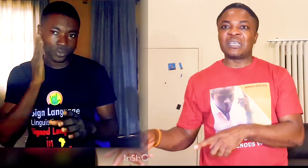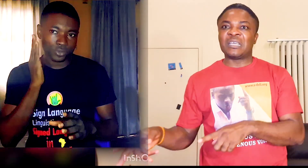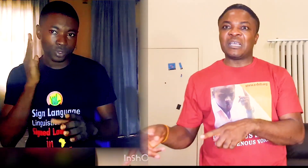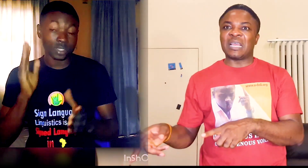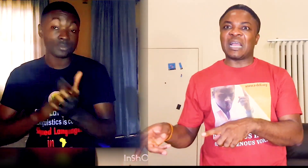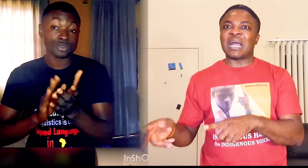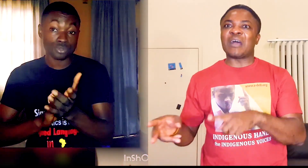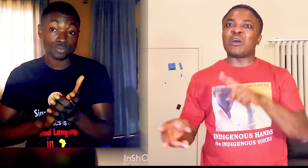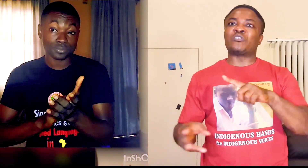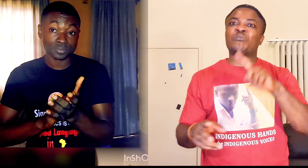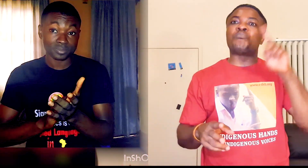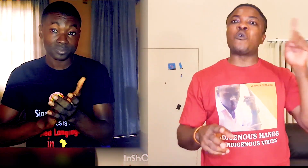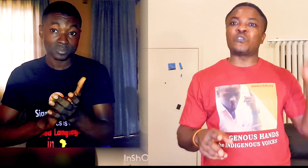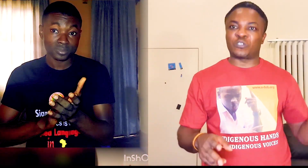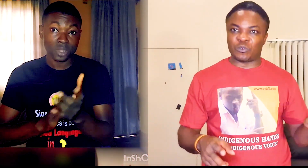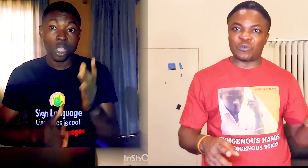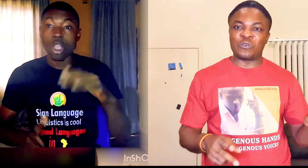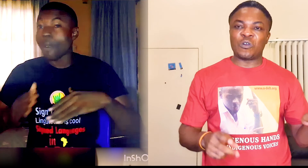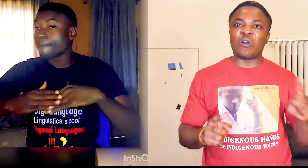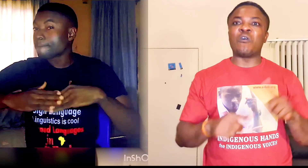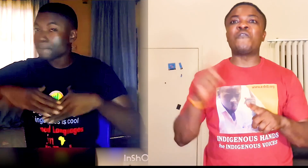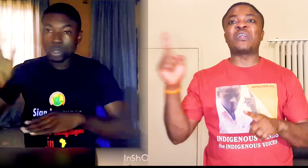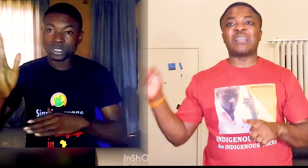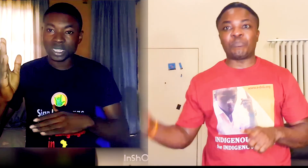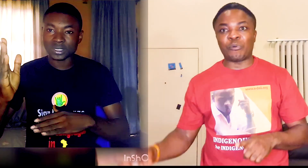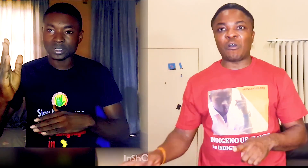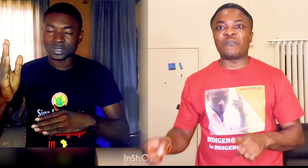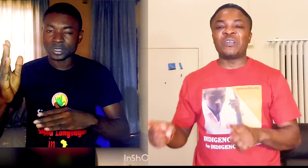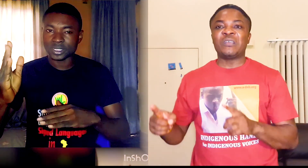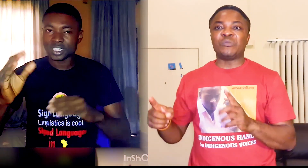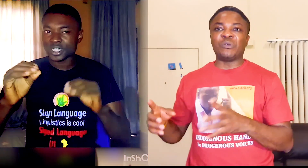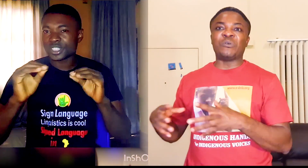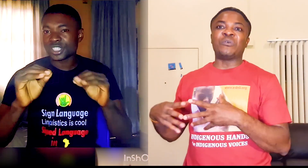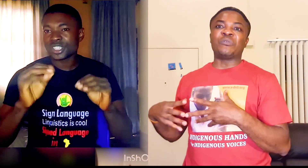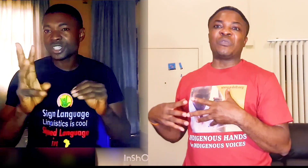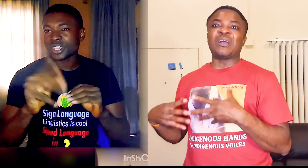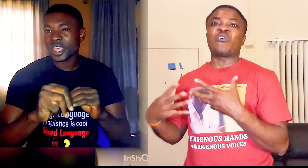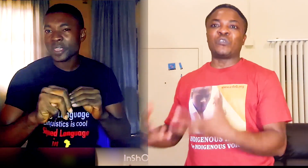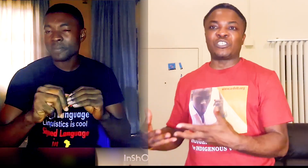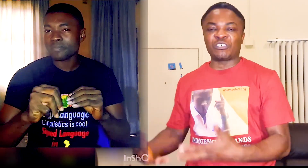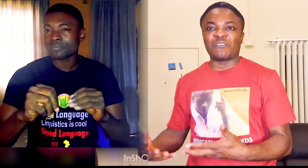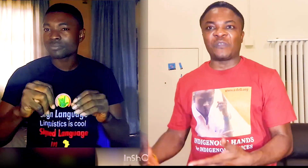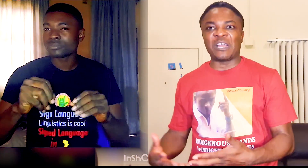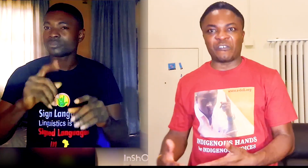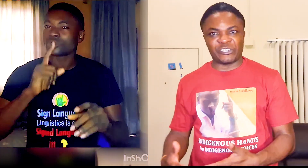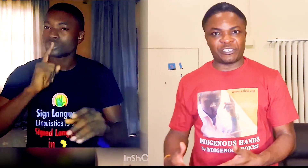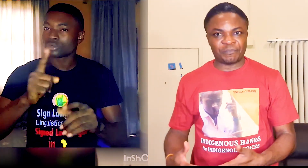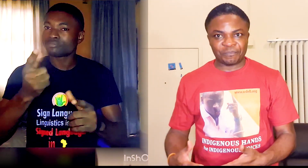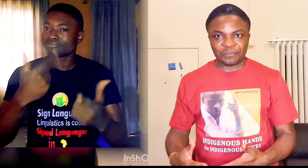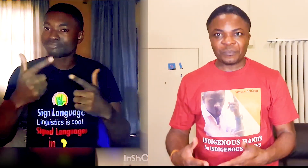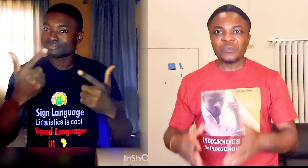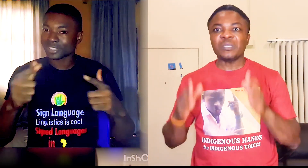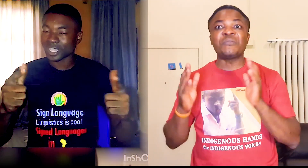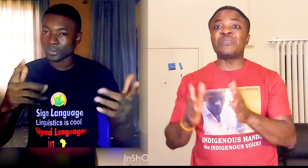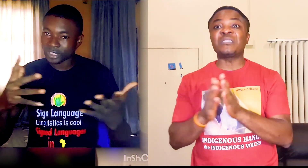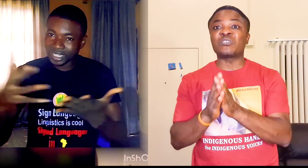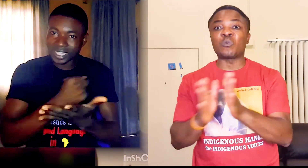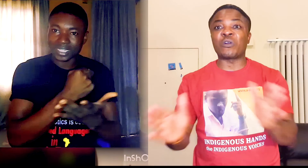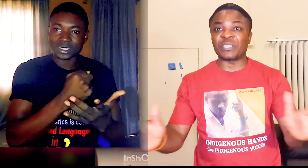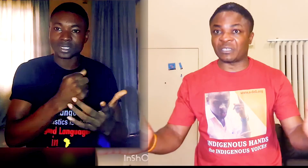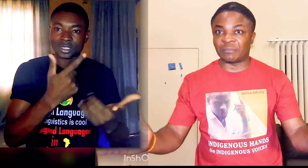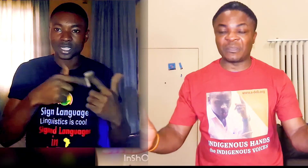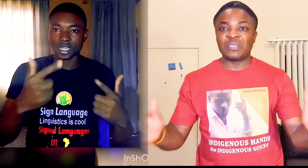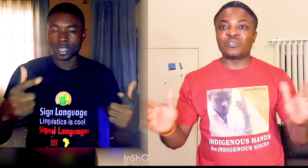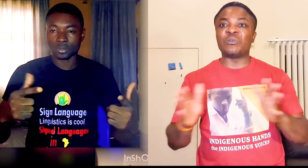students, as opposed to or over and above the acquisition of language. This